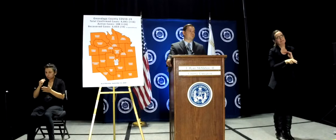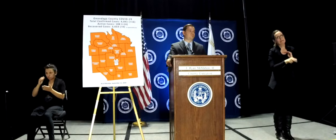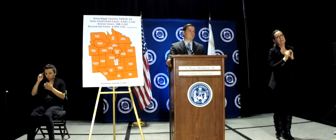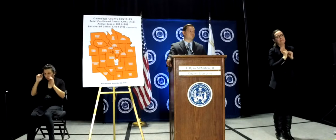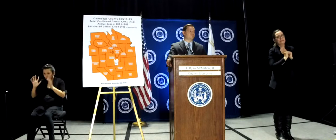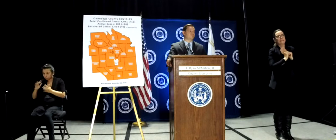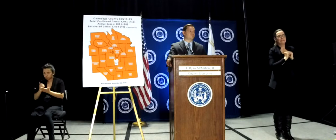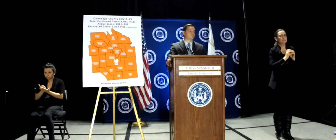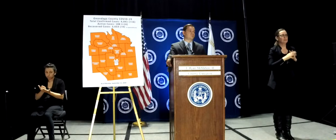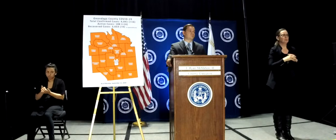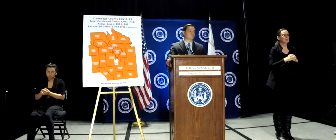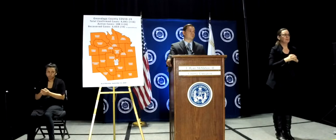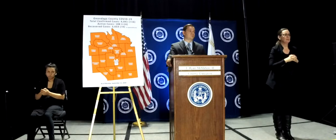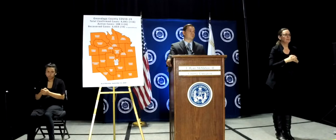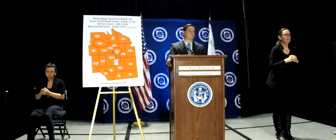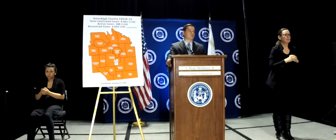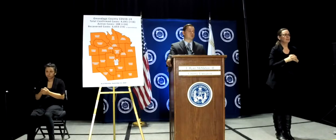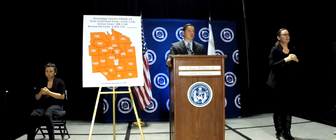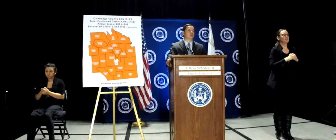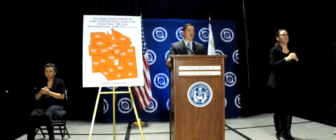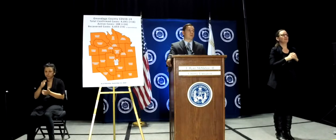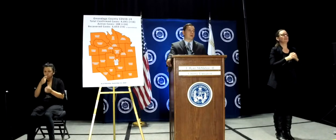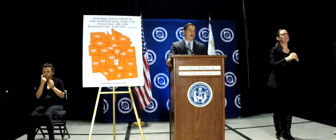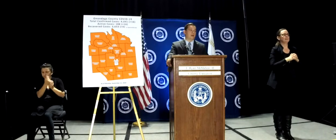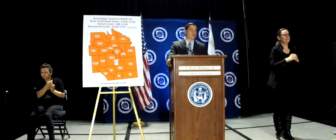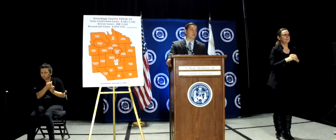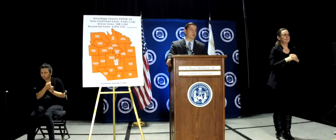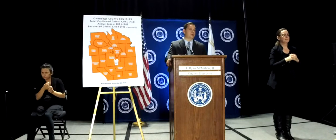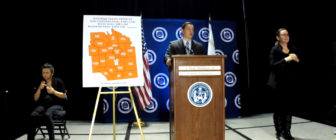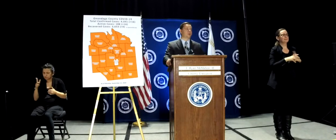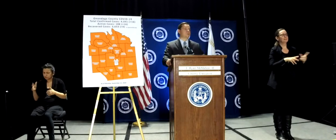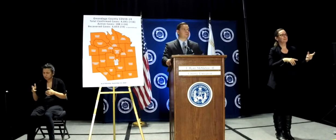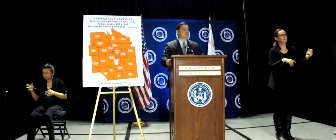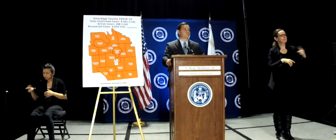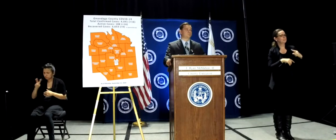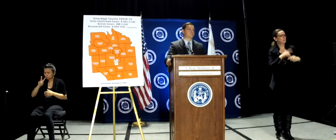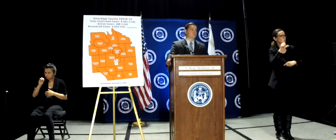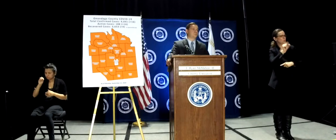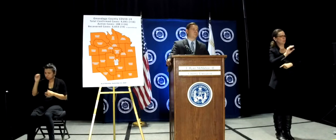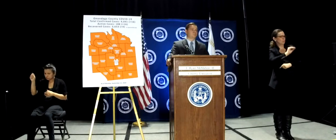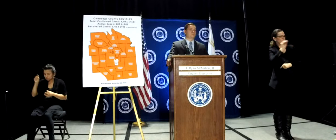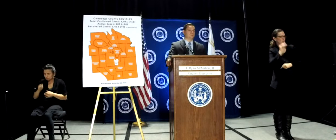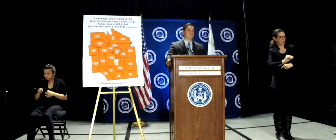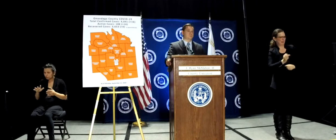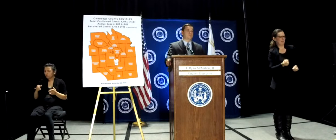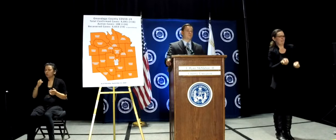the state, in dollar numbers, that's how much? $20 million a year.